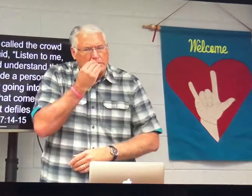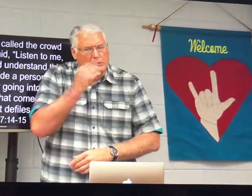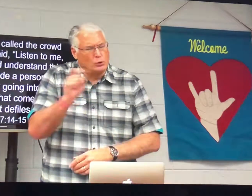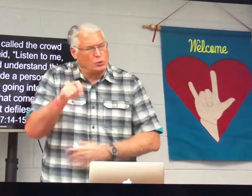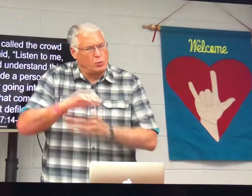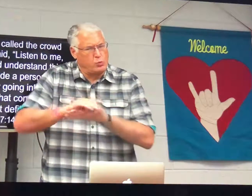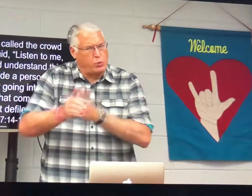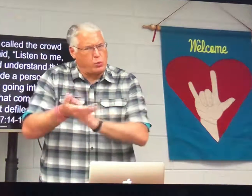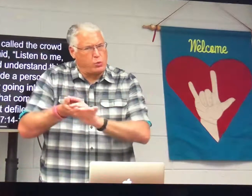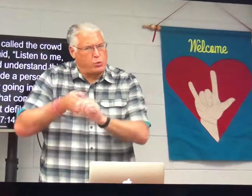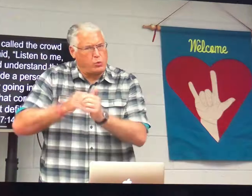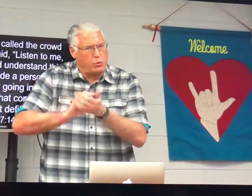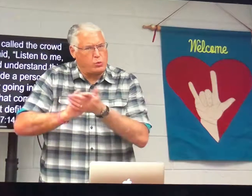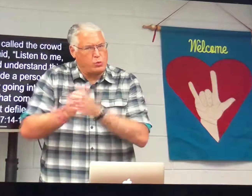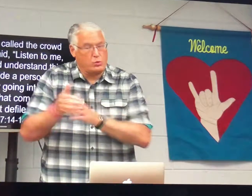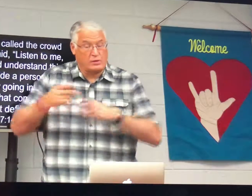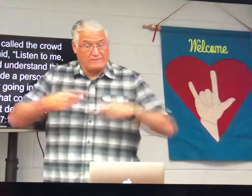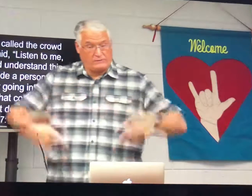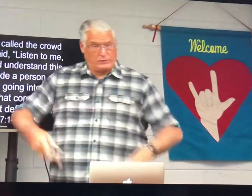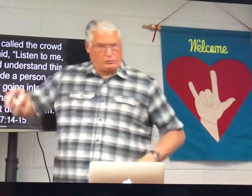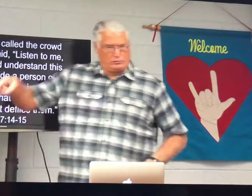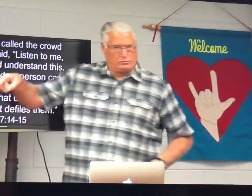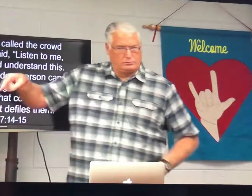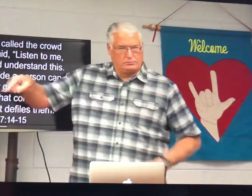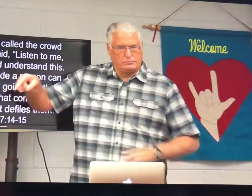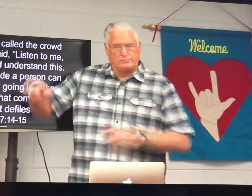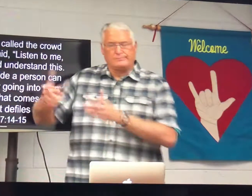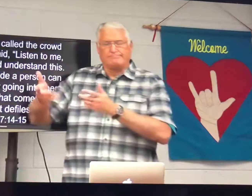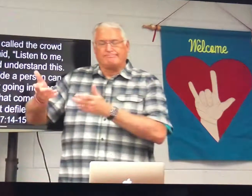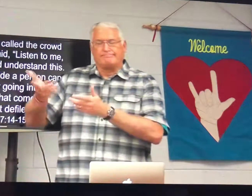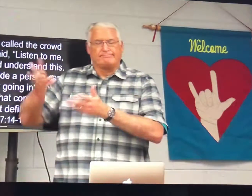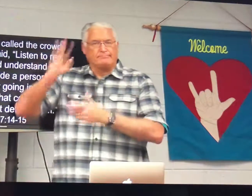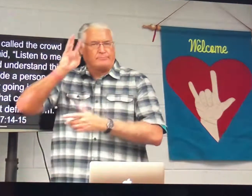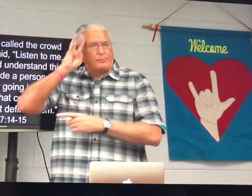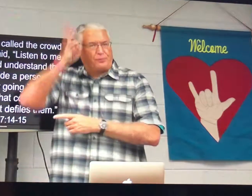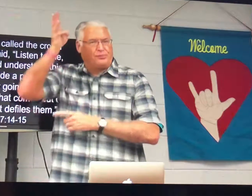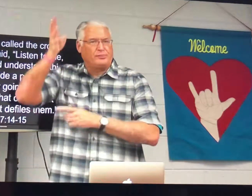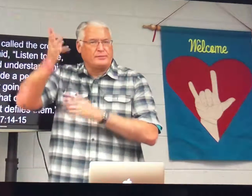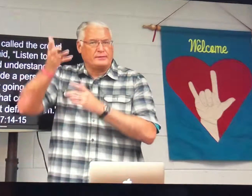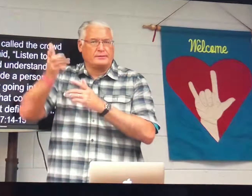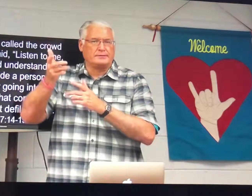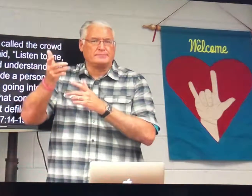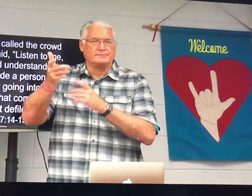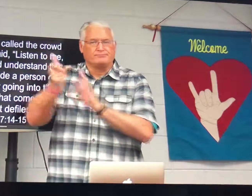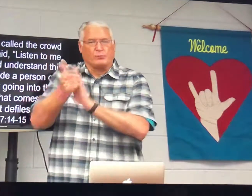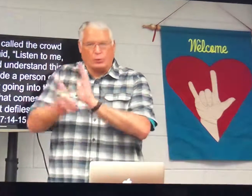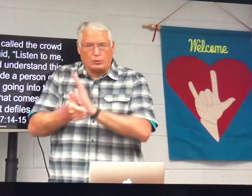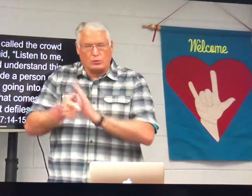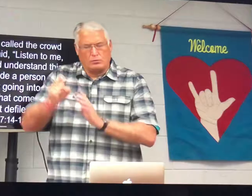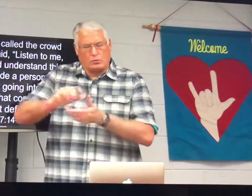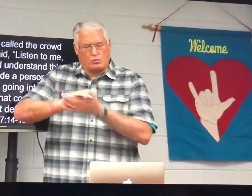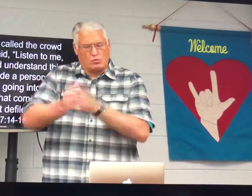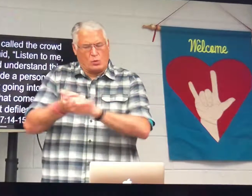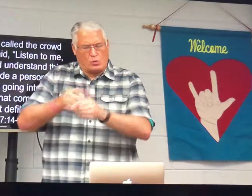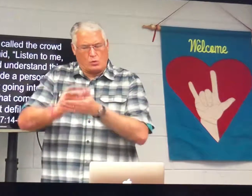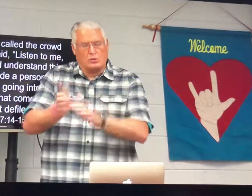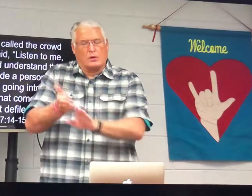left center field. I mean, that's a huge difference. A lot of homers, 318. That's not a very big number. Yeah, at 364